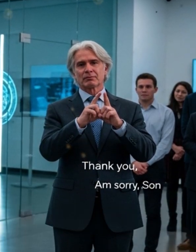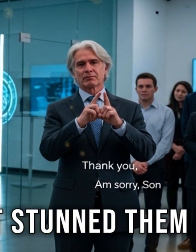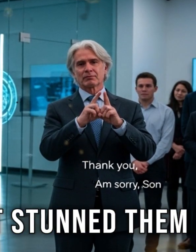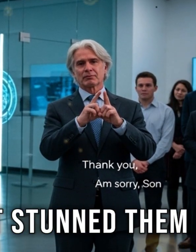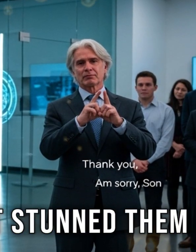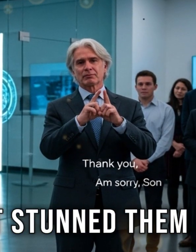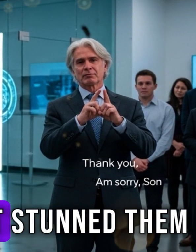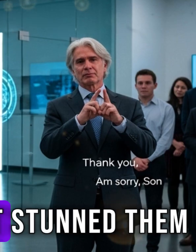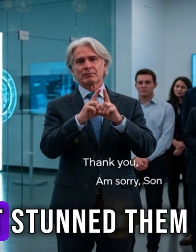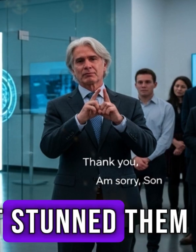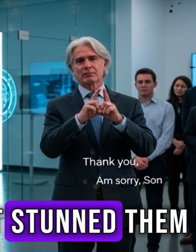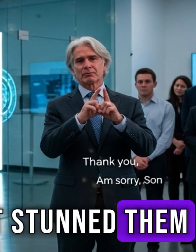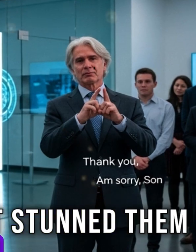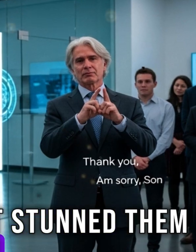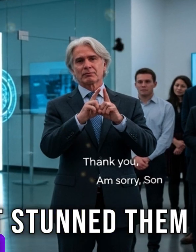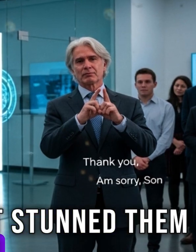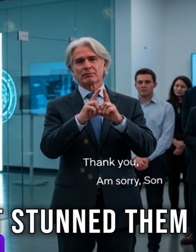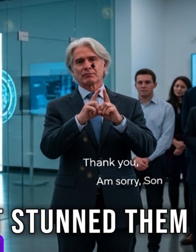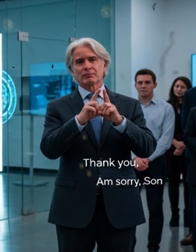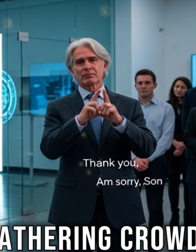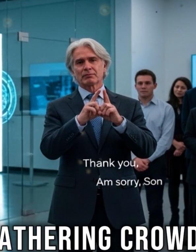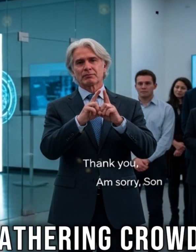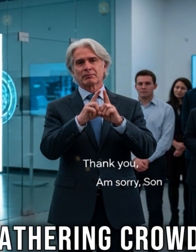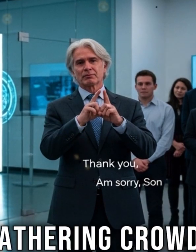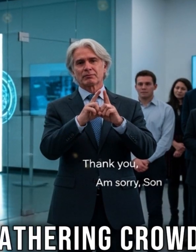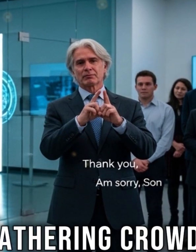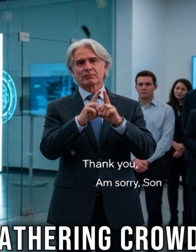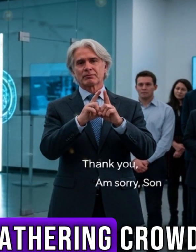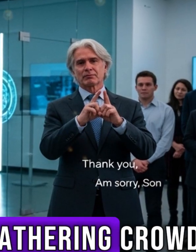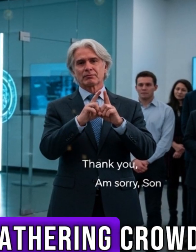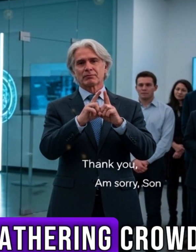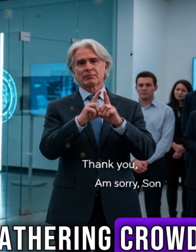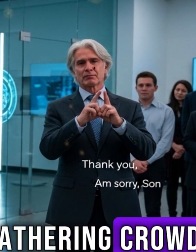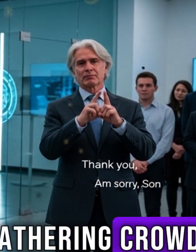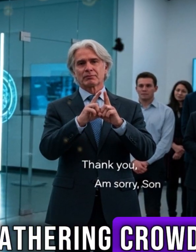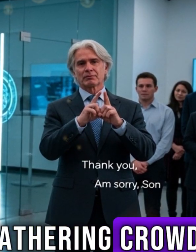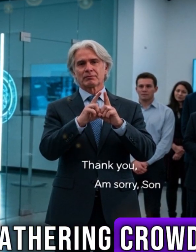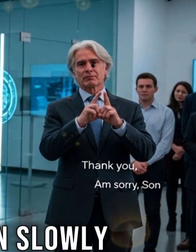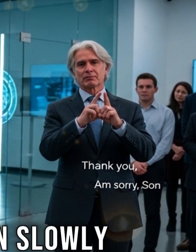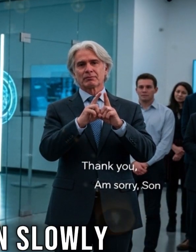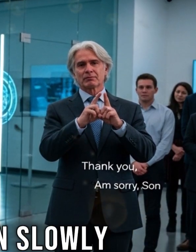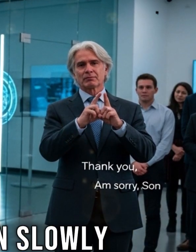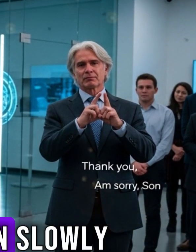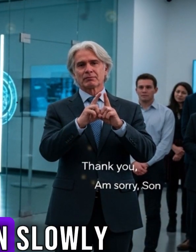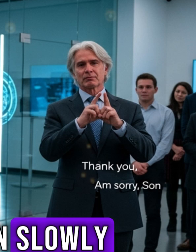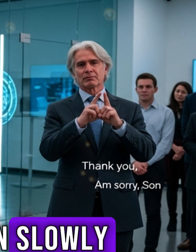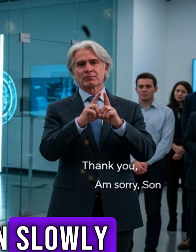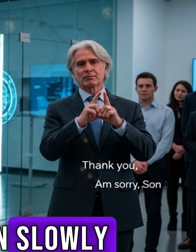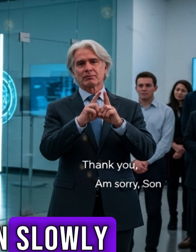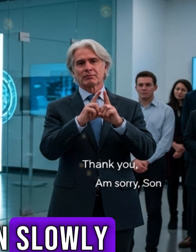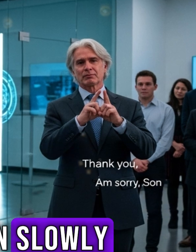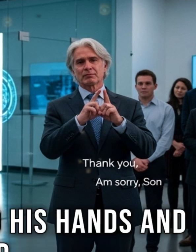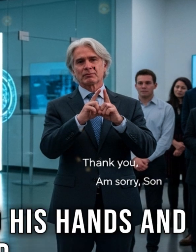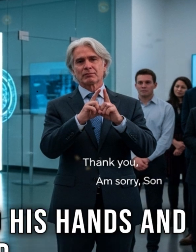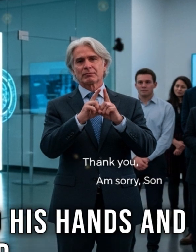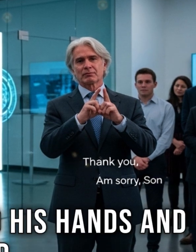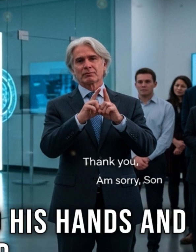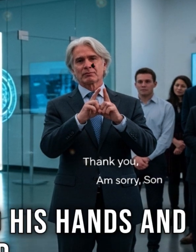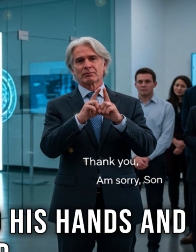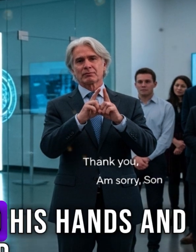What happened next stunned them both. In full view of the gathering crowd, Marcus Thorne slowly, deliberately,